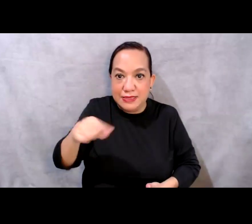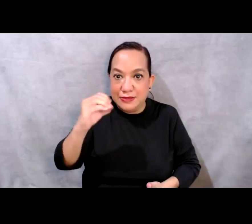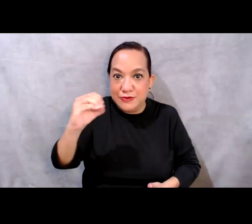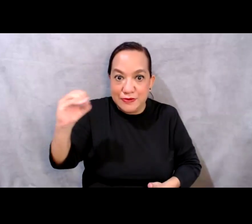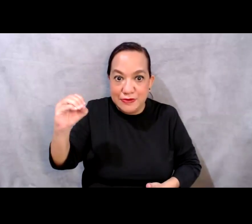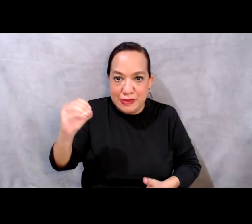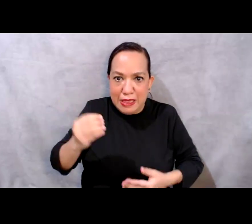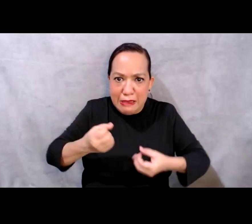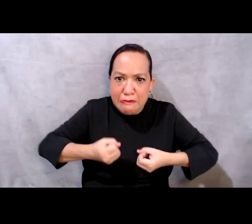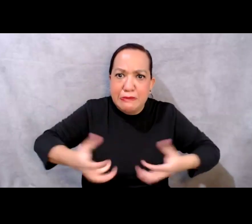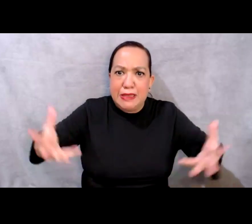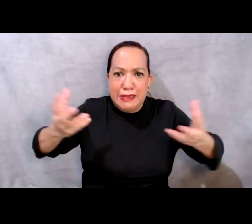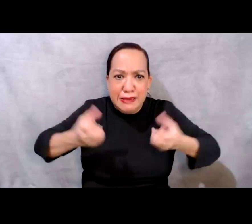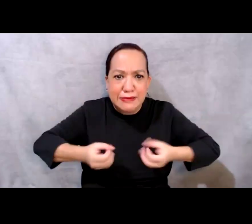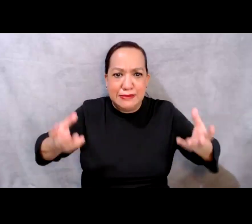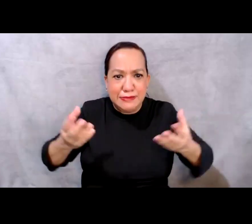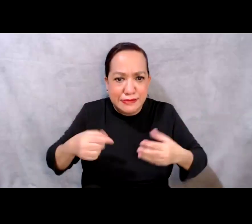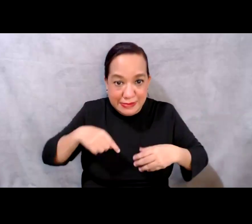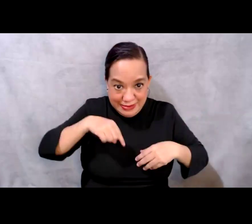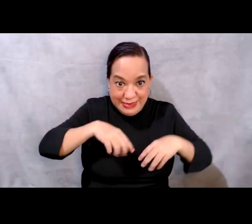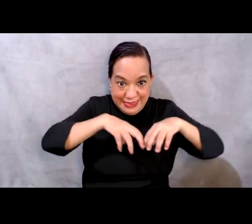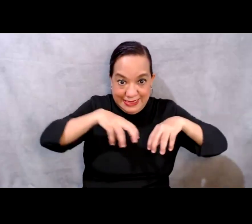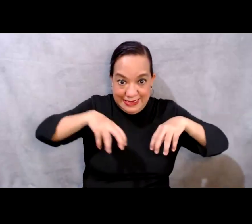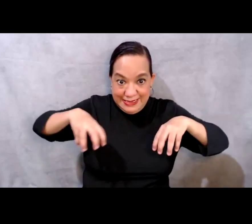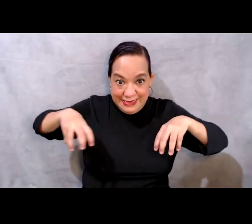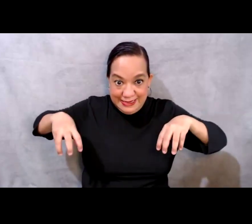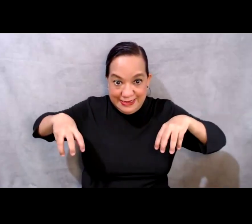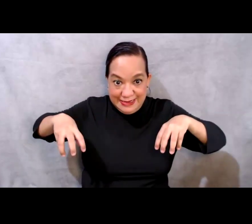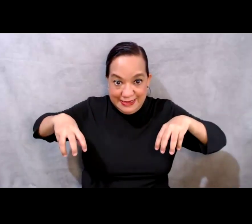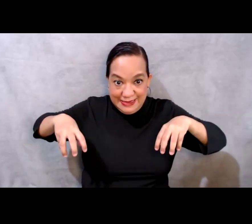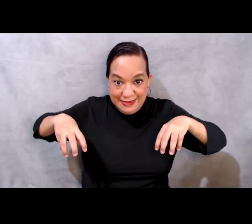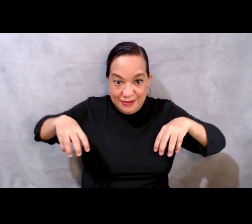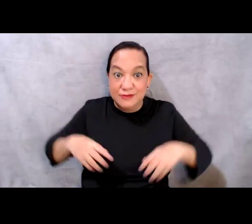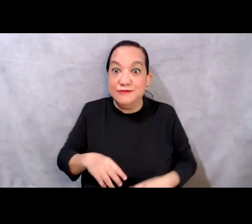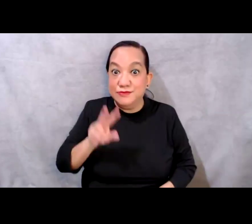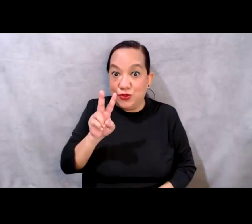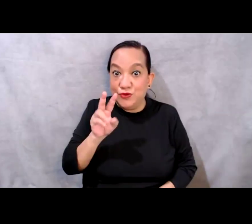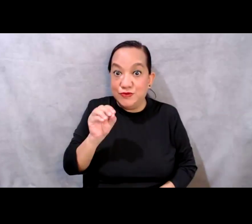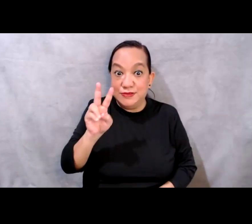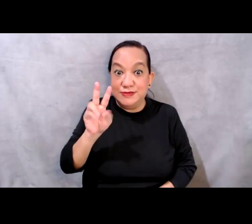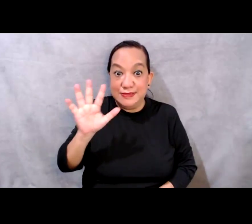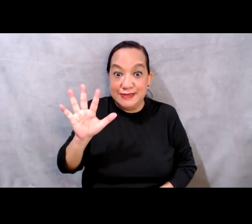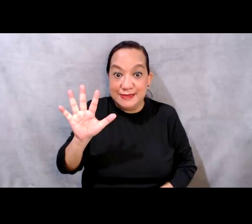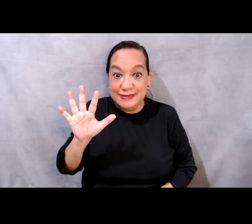2025, none of the project affected, and I'll tell you which project, have been able